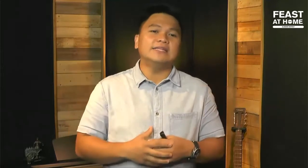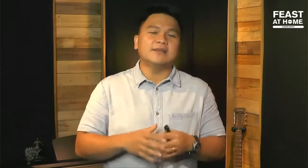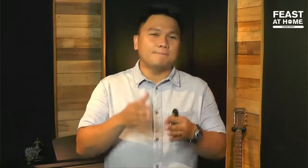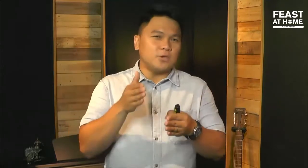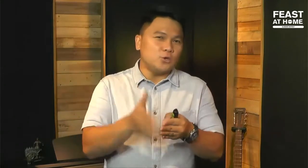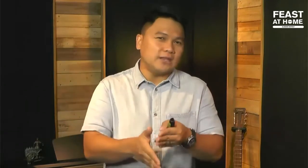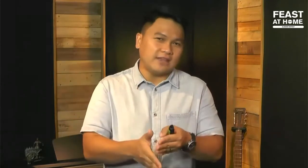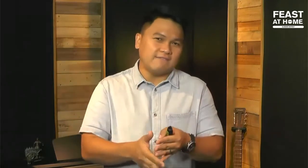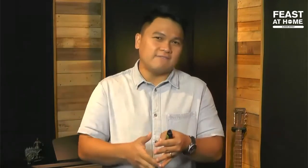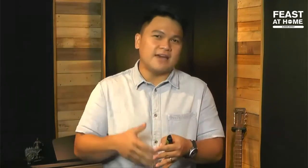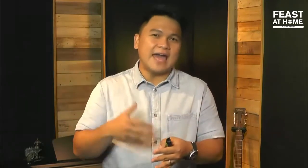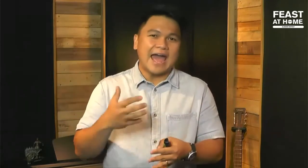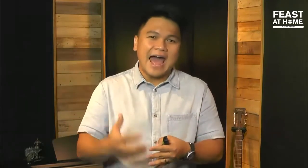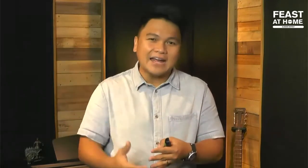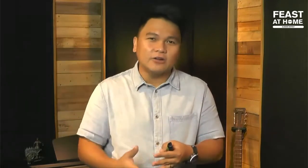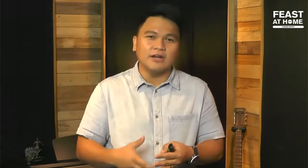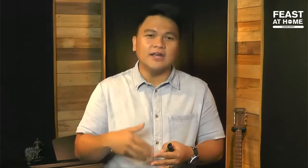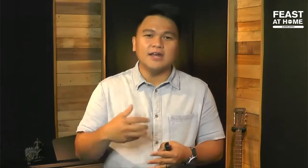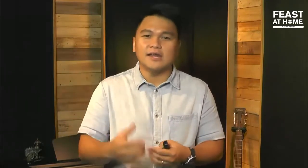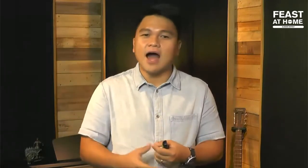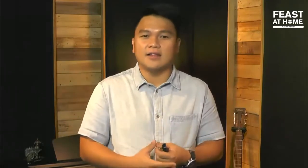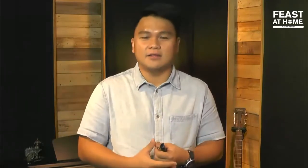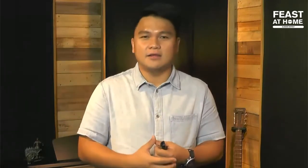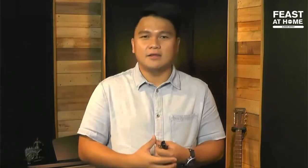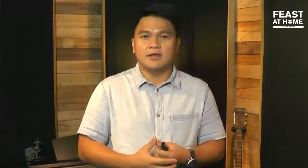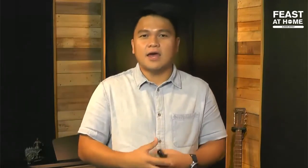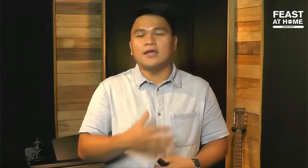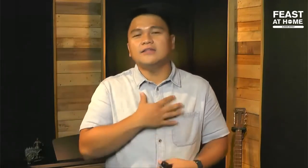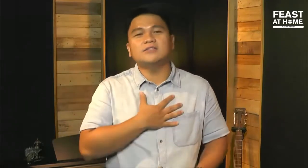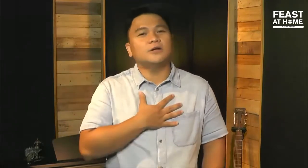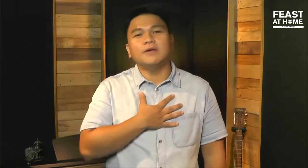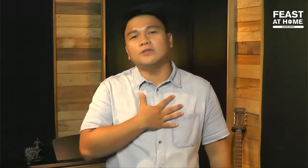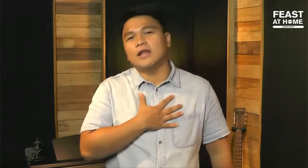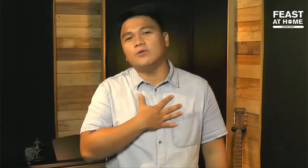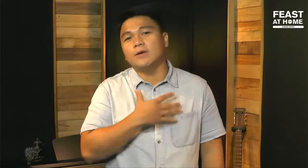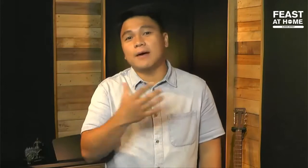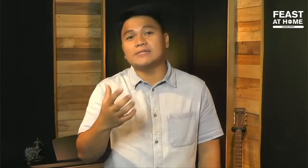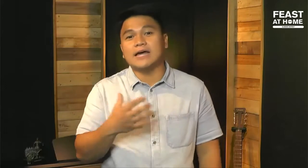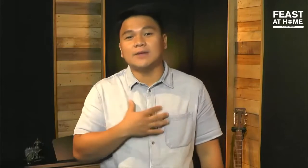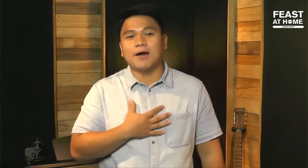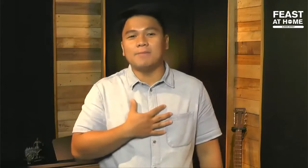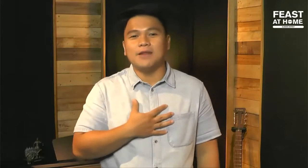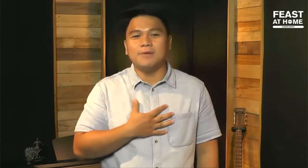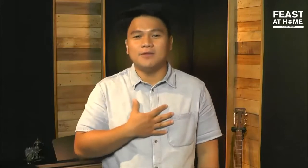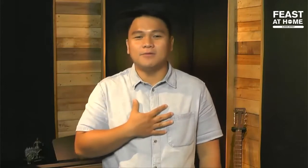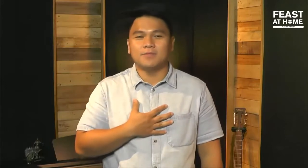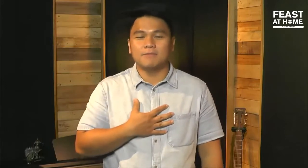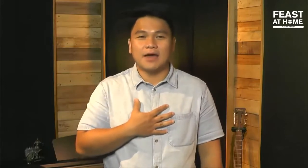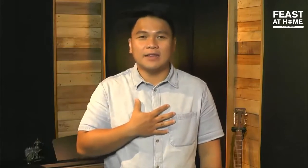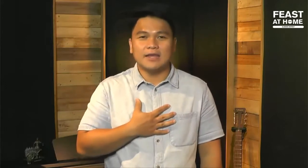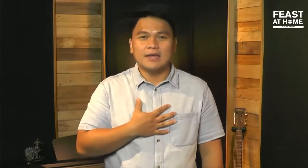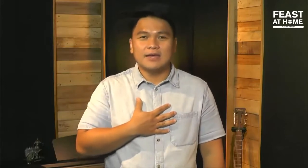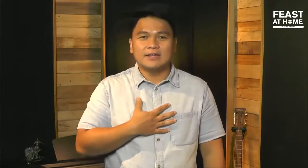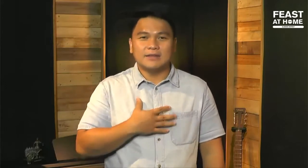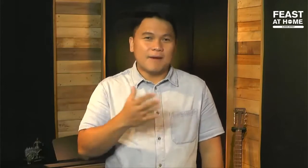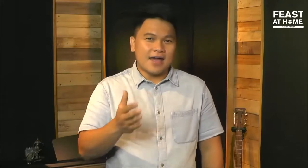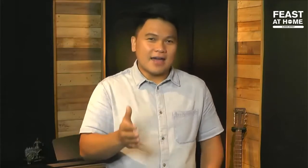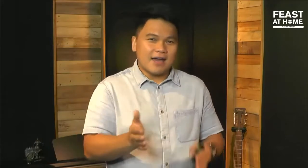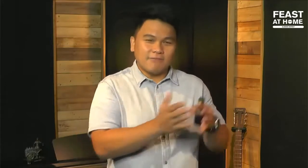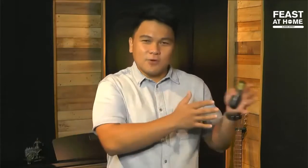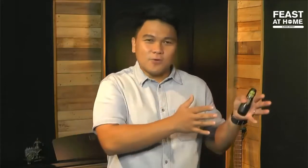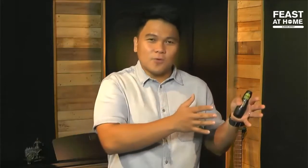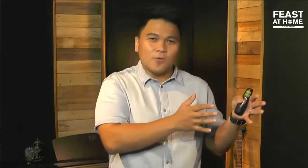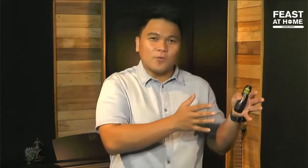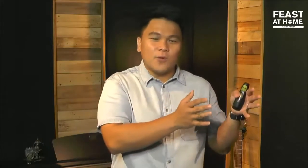flood is a punitive, angry God. Ay, disturbing ito, lalo na para sa ating mga Pilipino. Bakit? Diba,